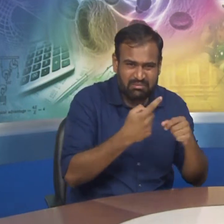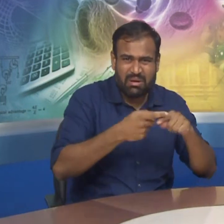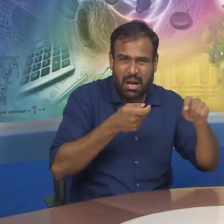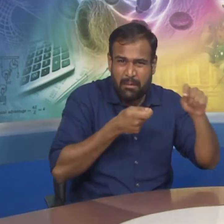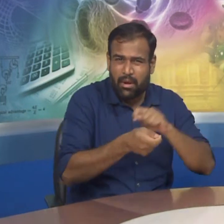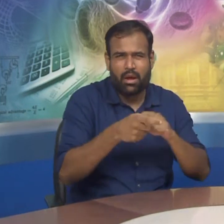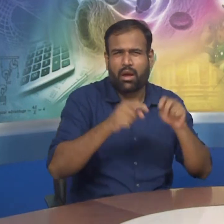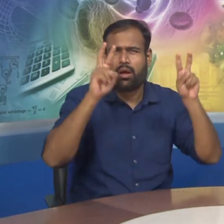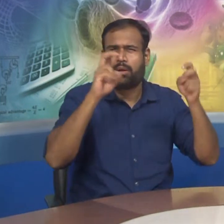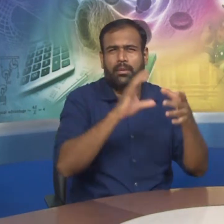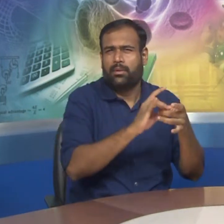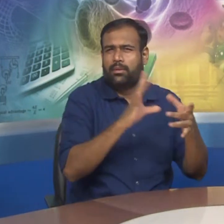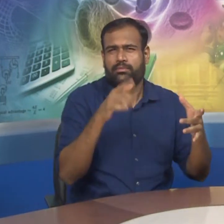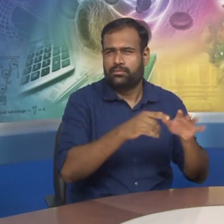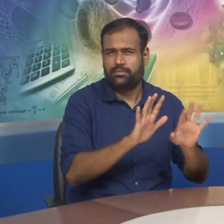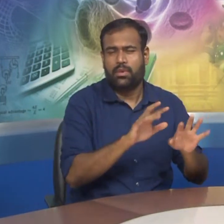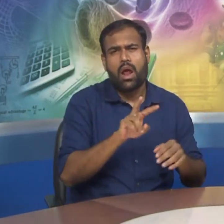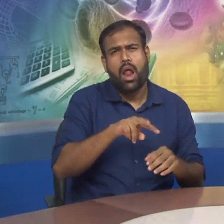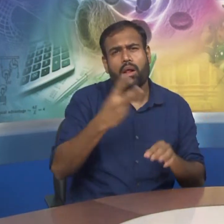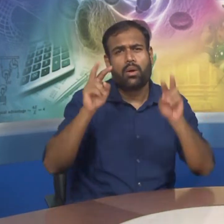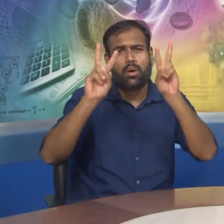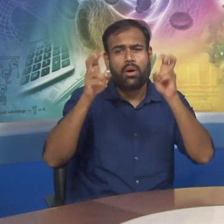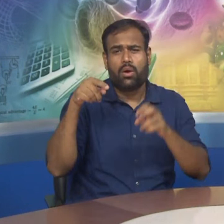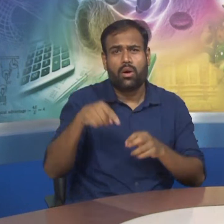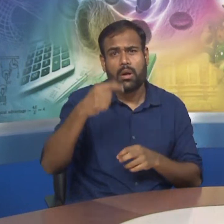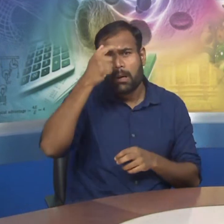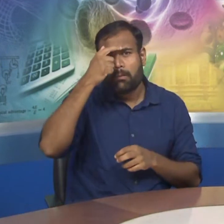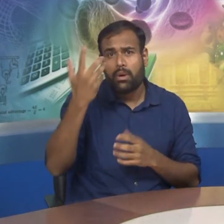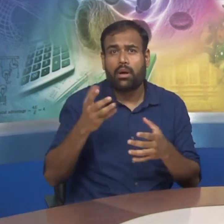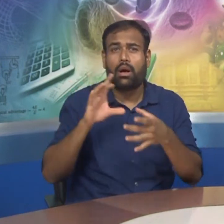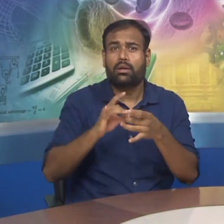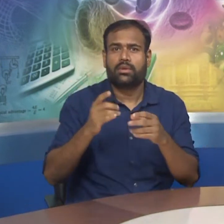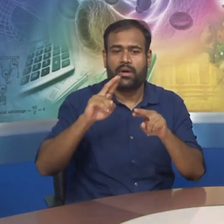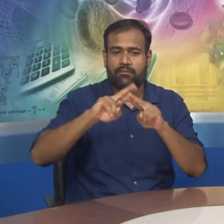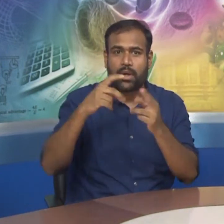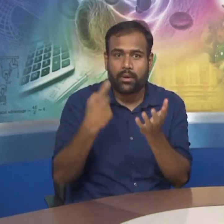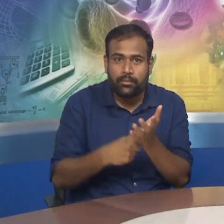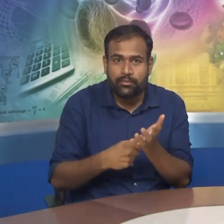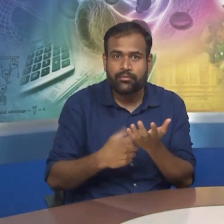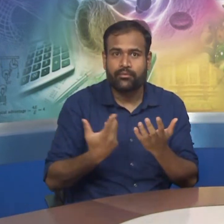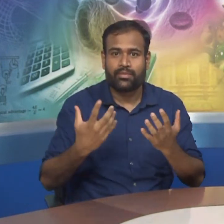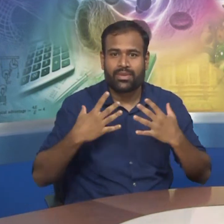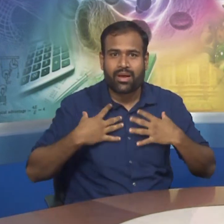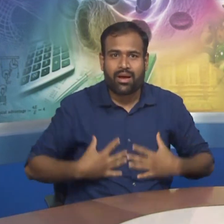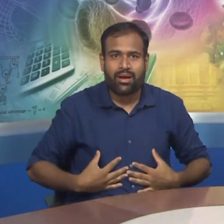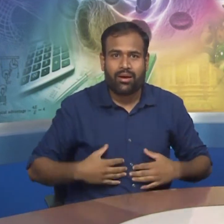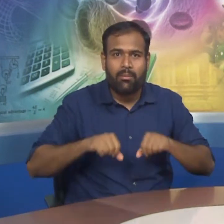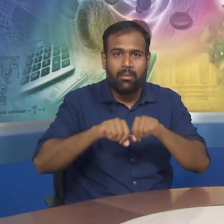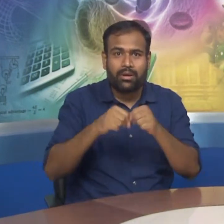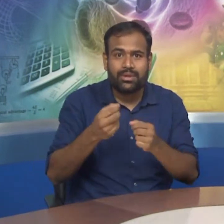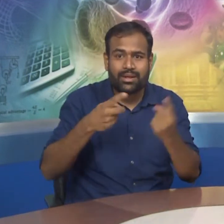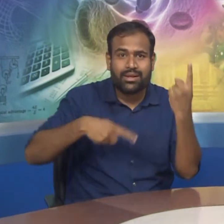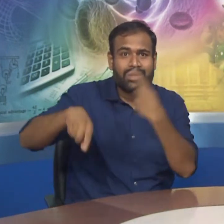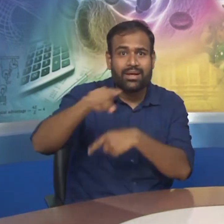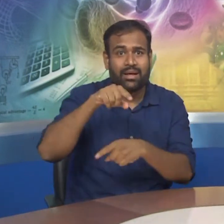A constitutional case is neither a civil dispute nor concern a crime, nor concerning a crime.